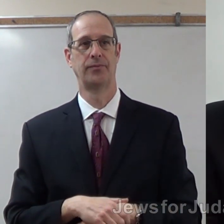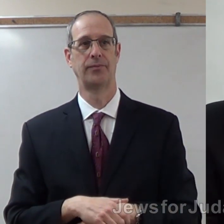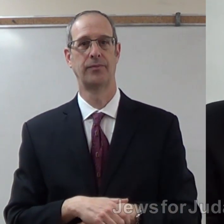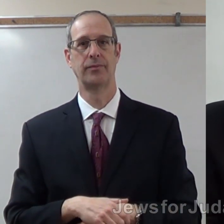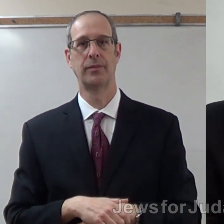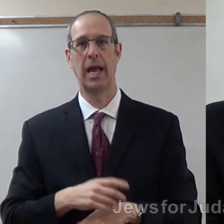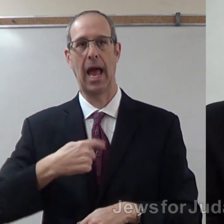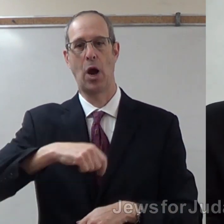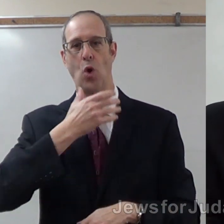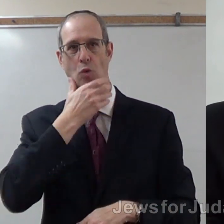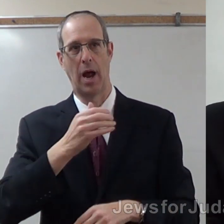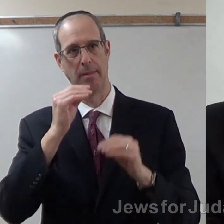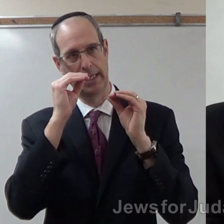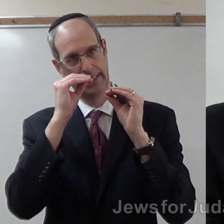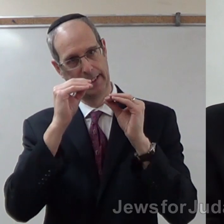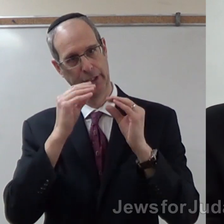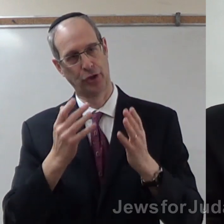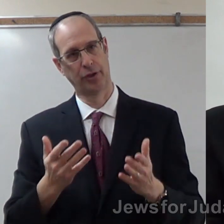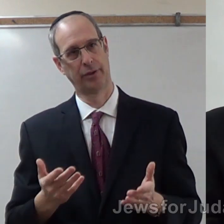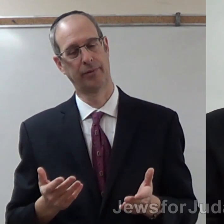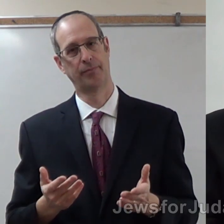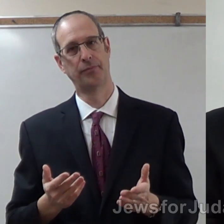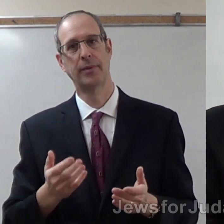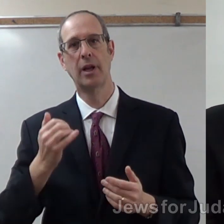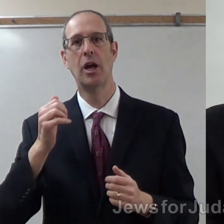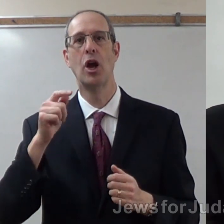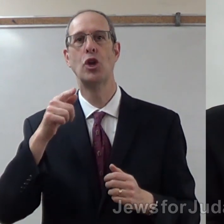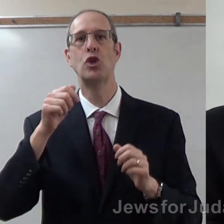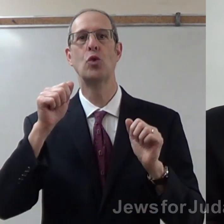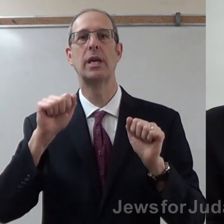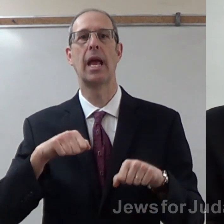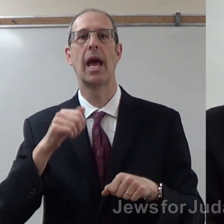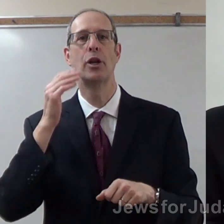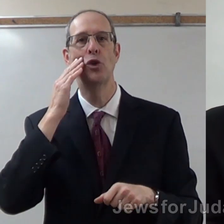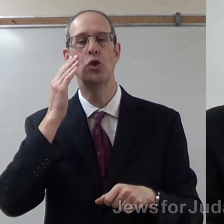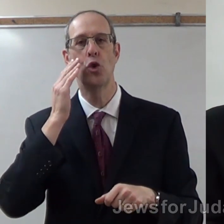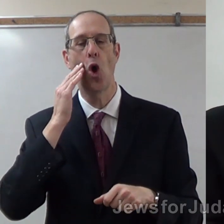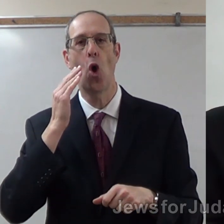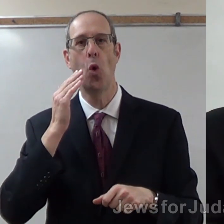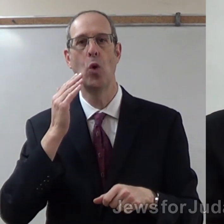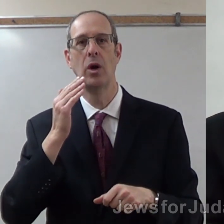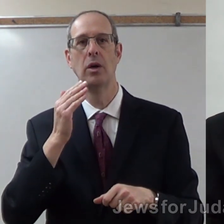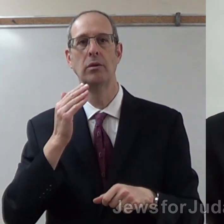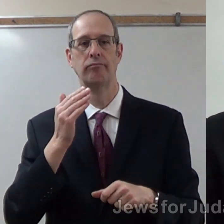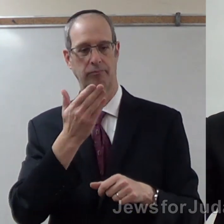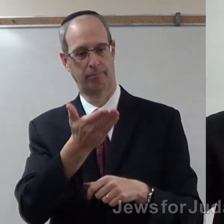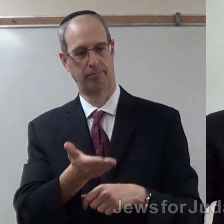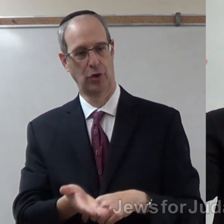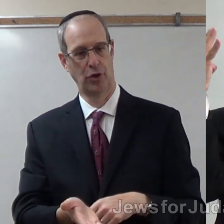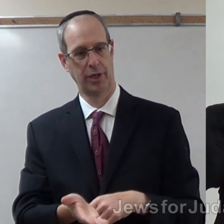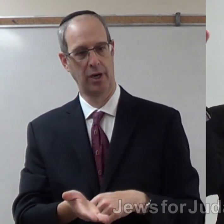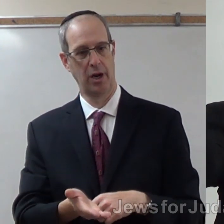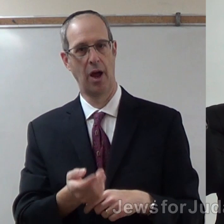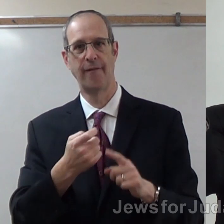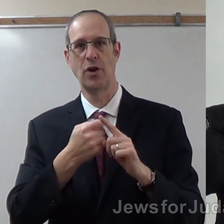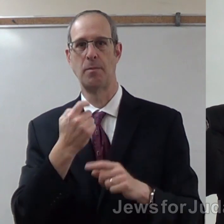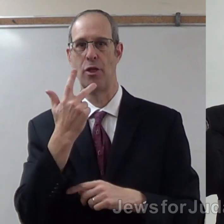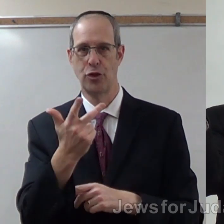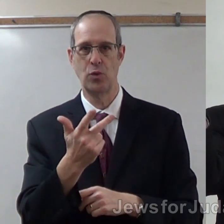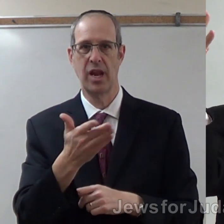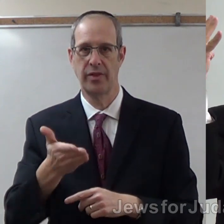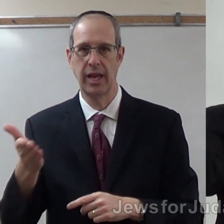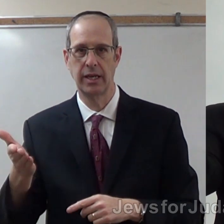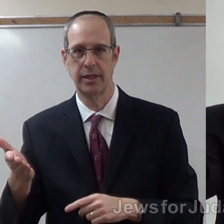Our rabbis teach that you can know about a person by three